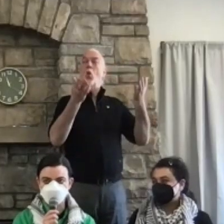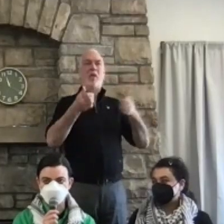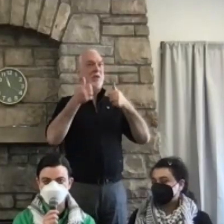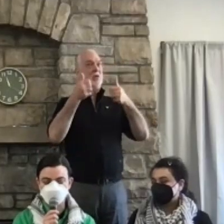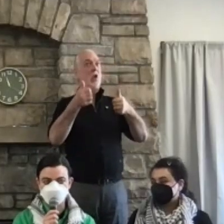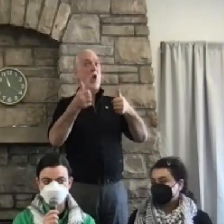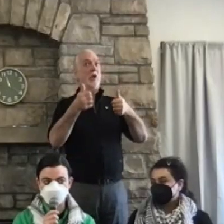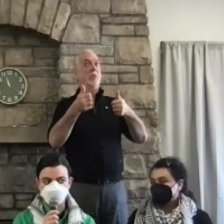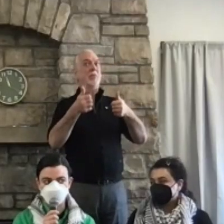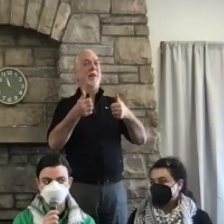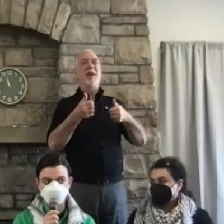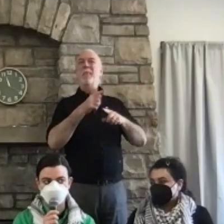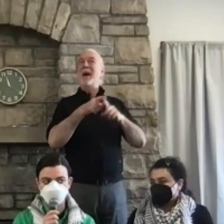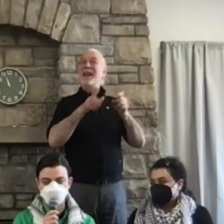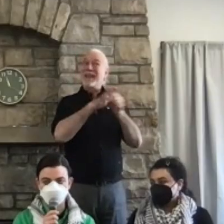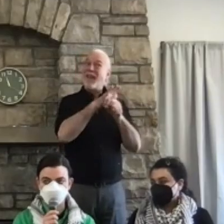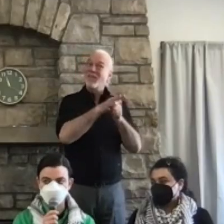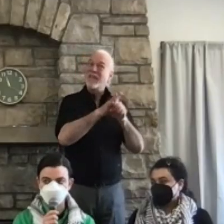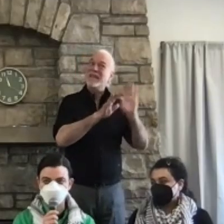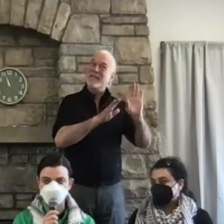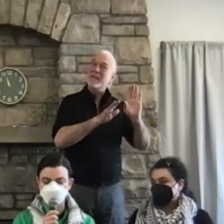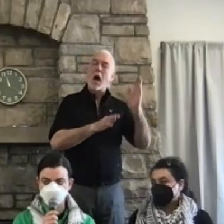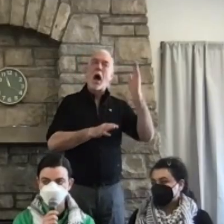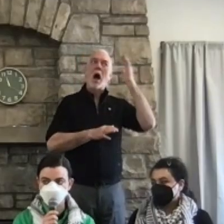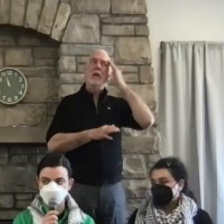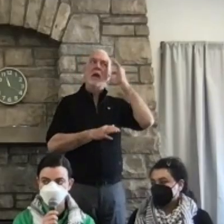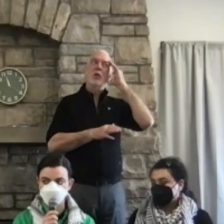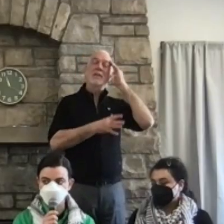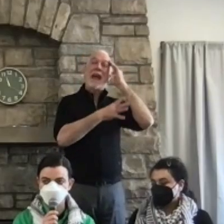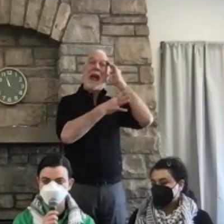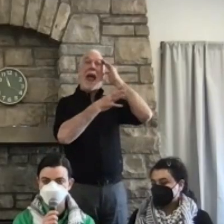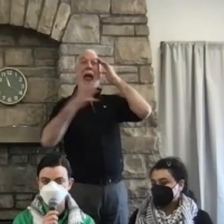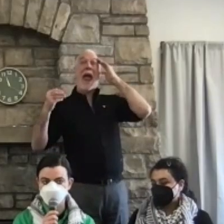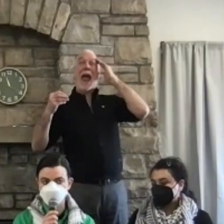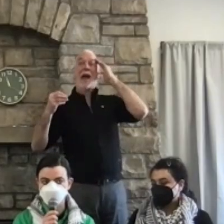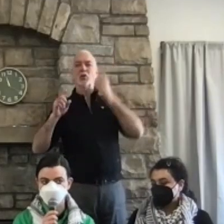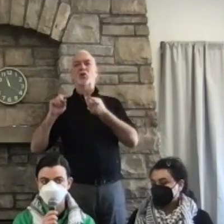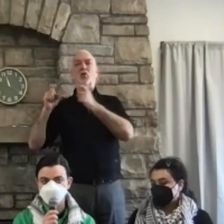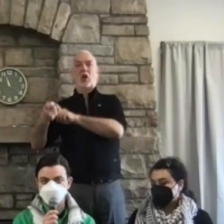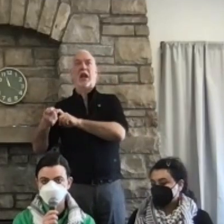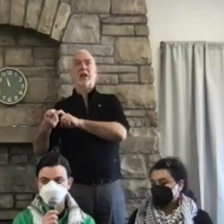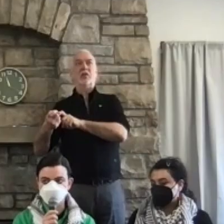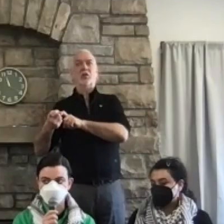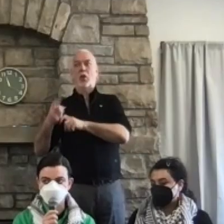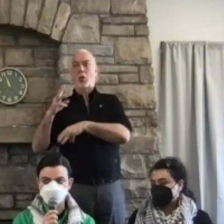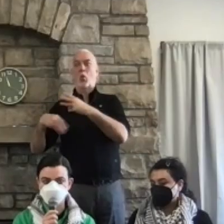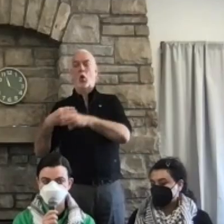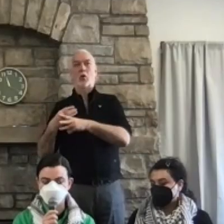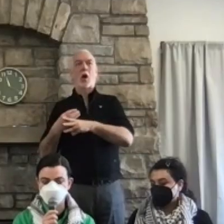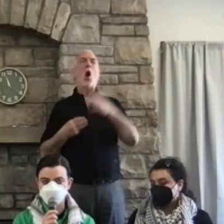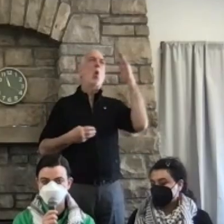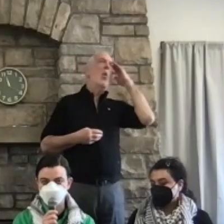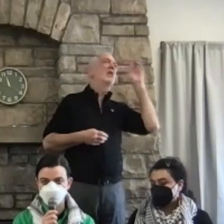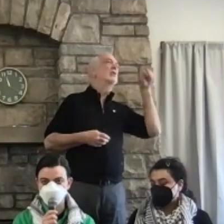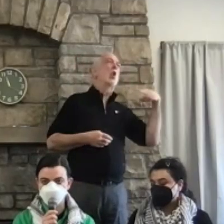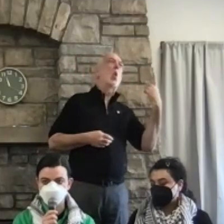in almost every case, that's not enough. We need to have awareness that leads to material change. And in some cases, awareness for awareness' sake